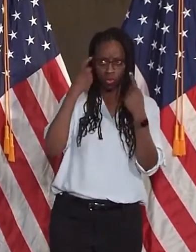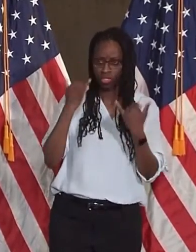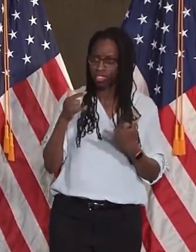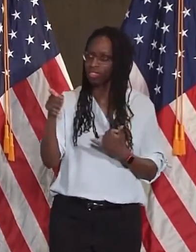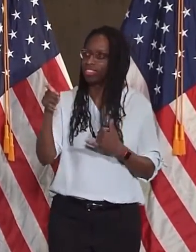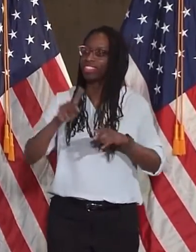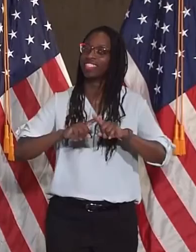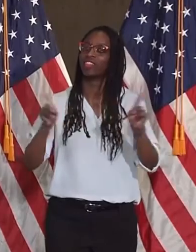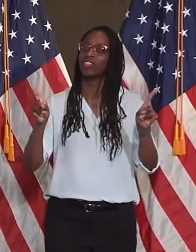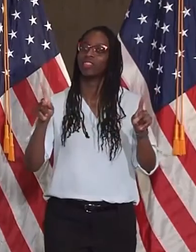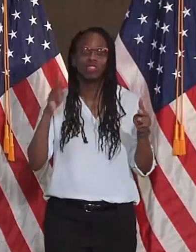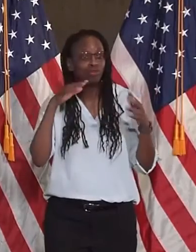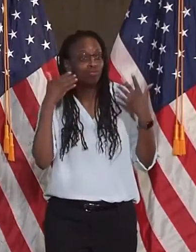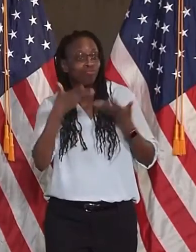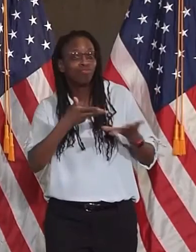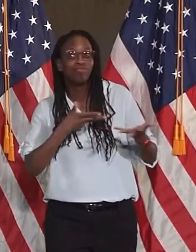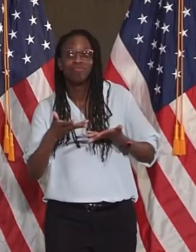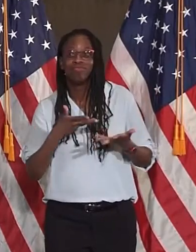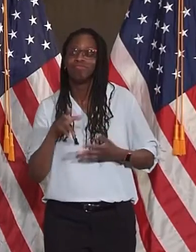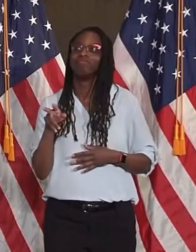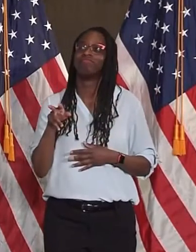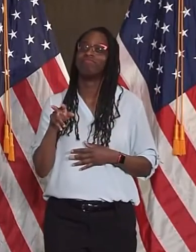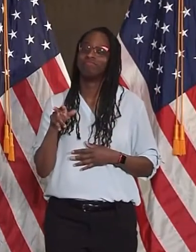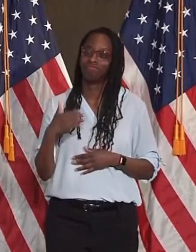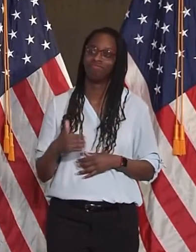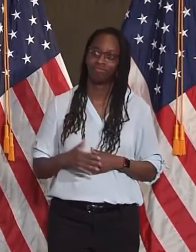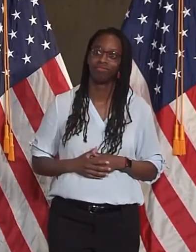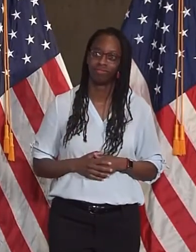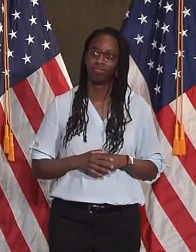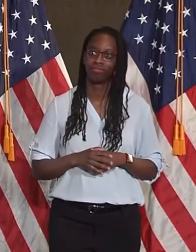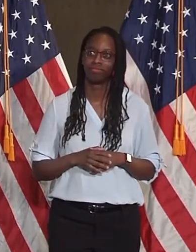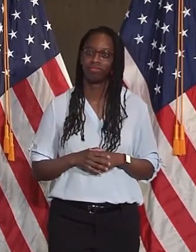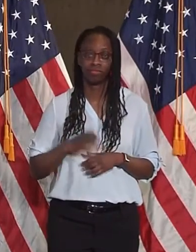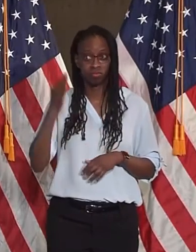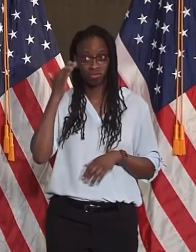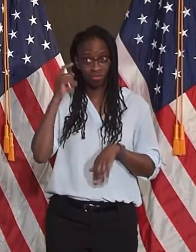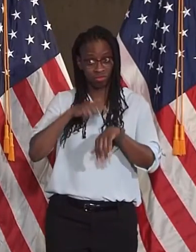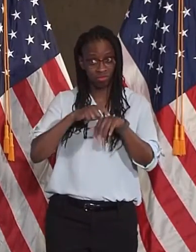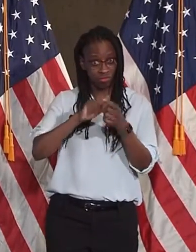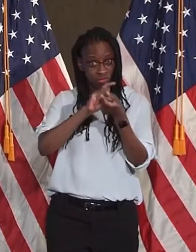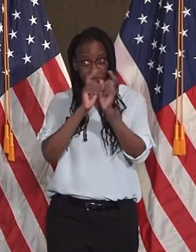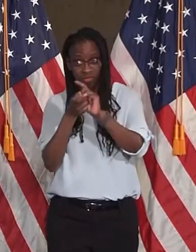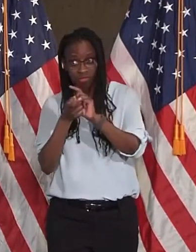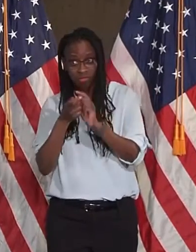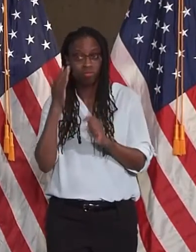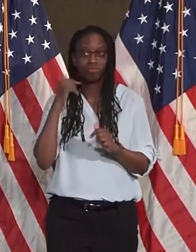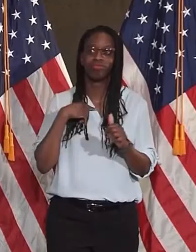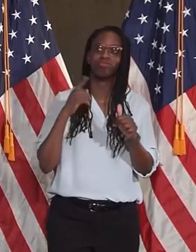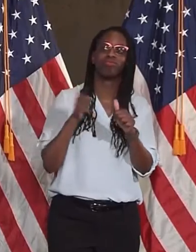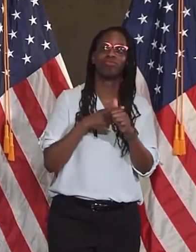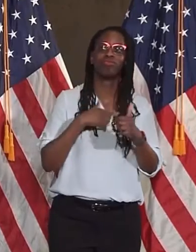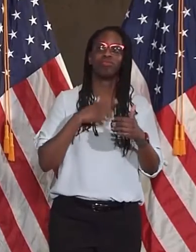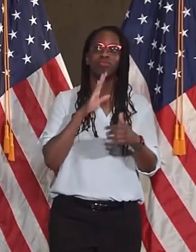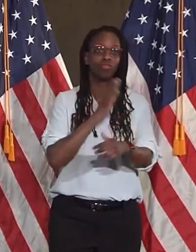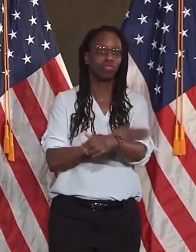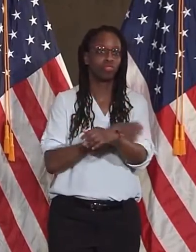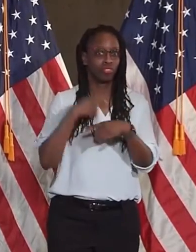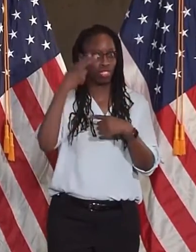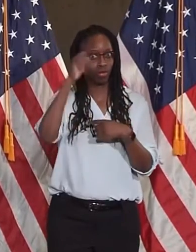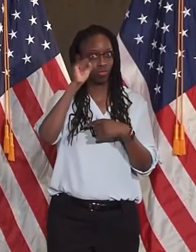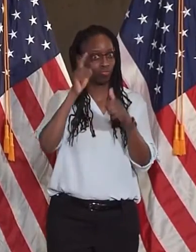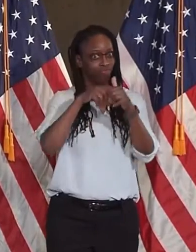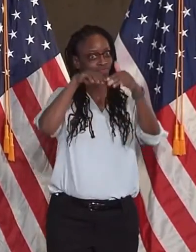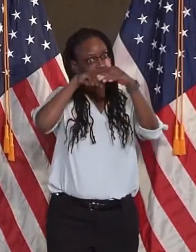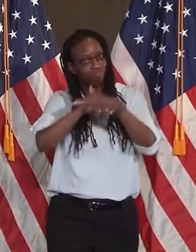high school. I cleaned bathrooms to afford Smith College to give my daughter everything she needed to